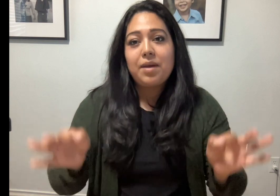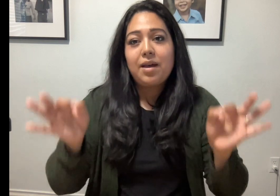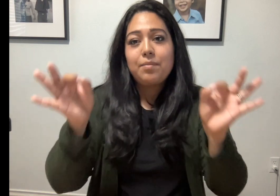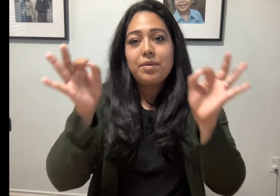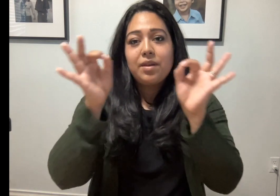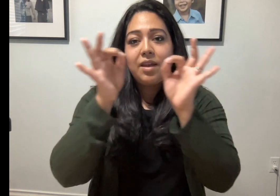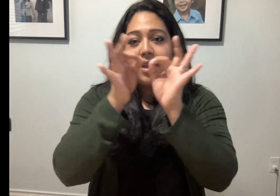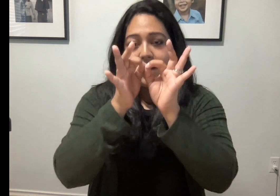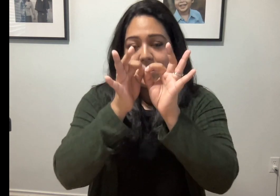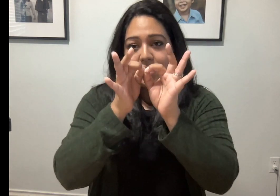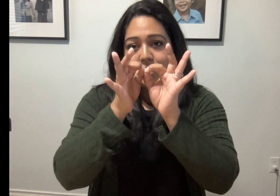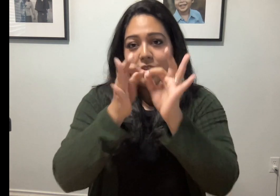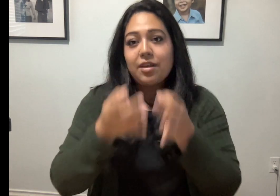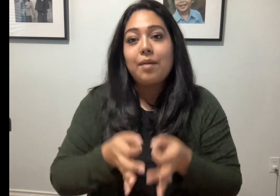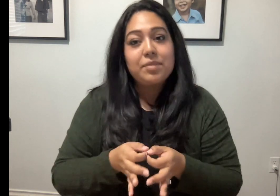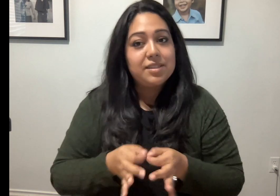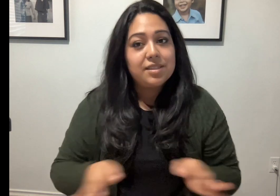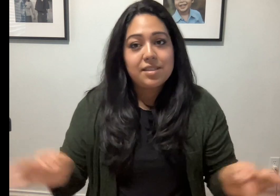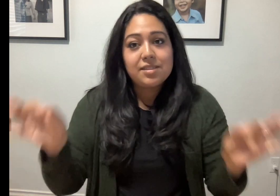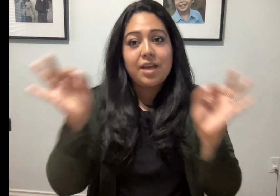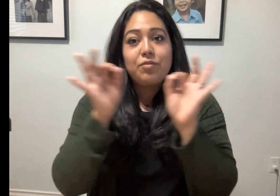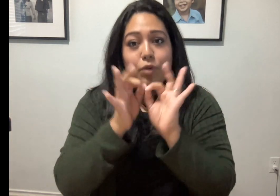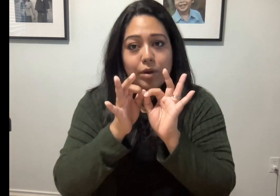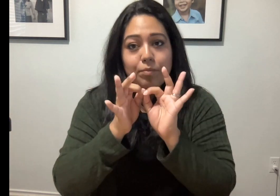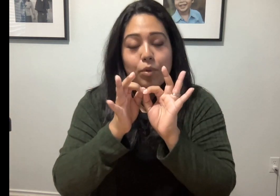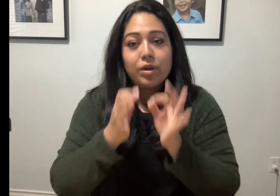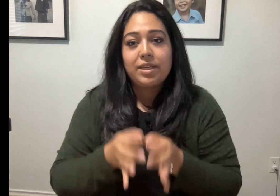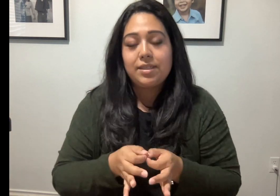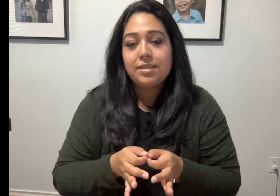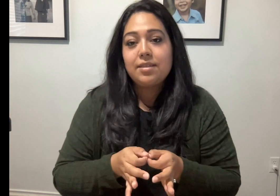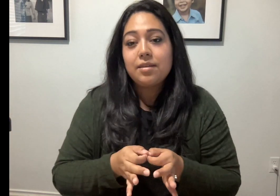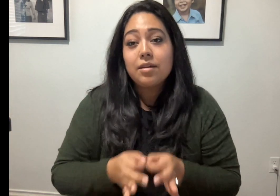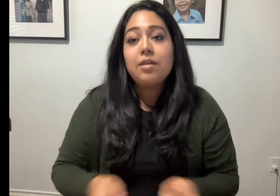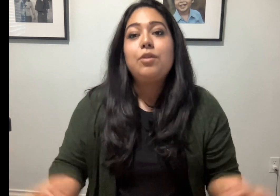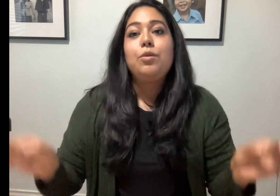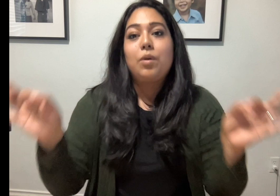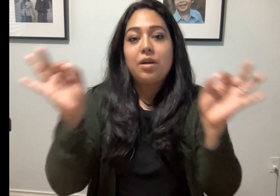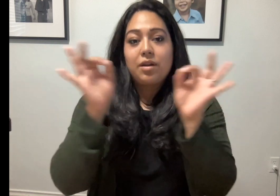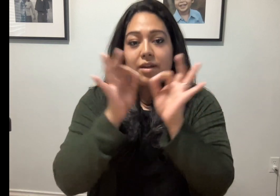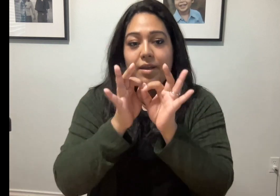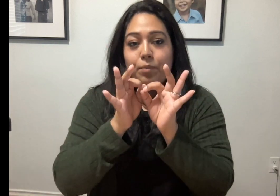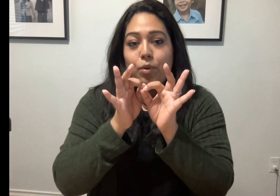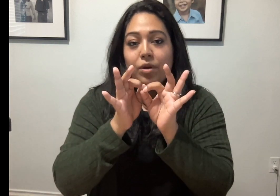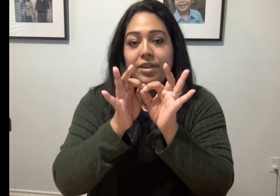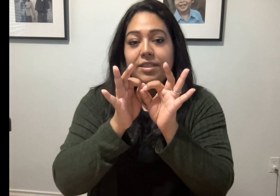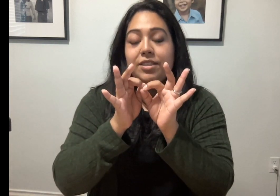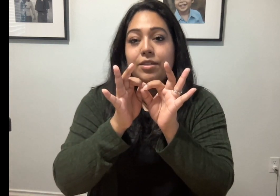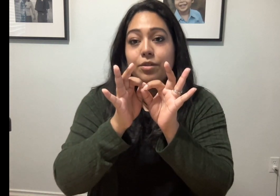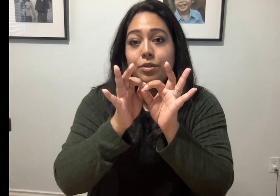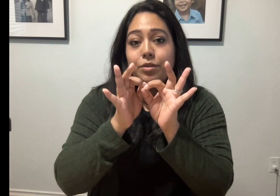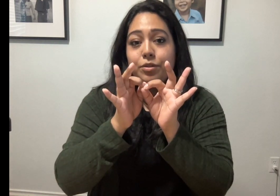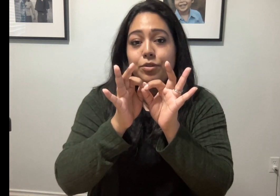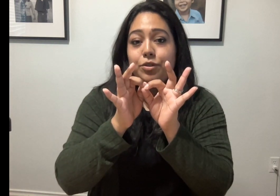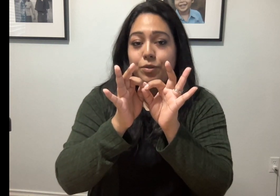up and touch at the top. This is a sign for important. You are important to